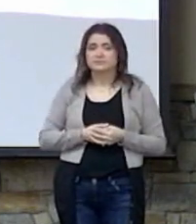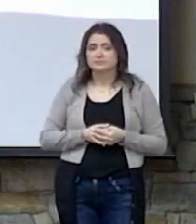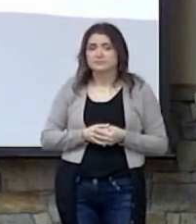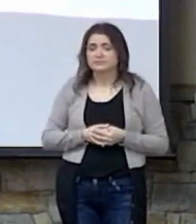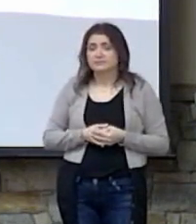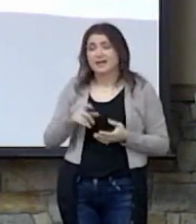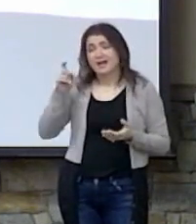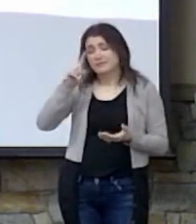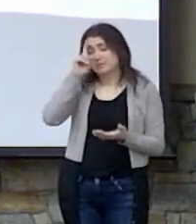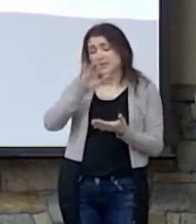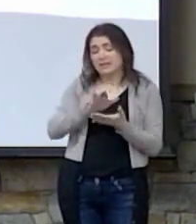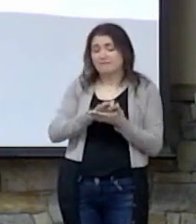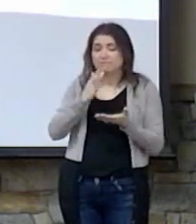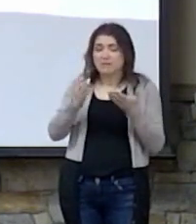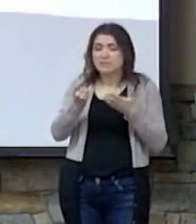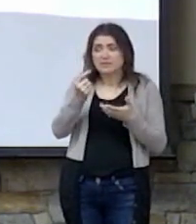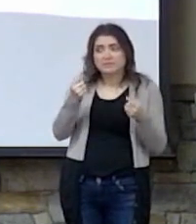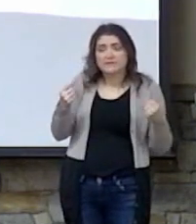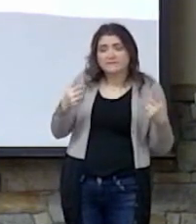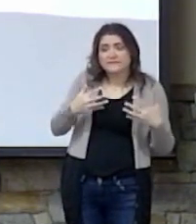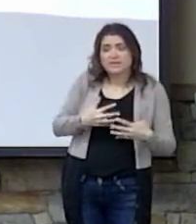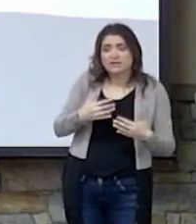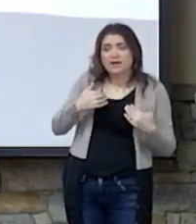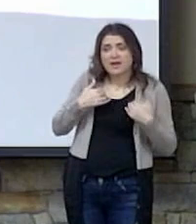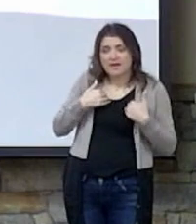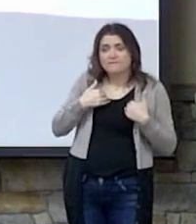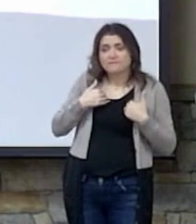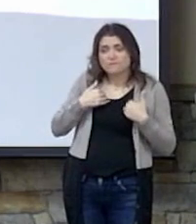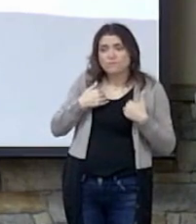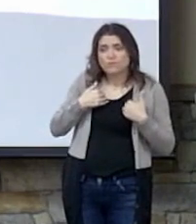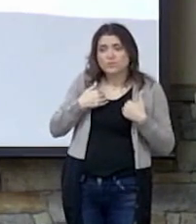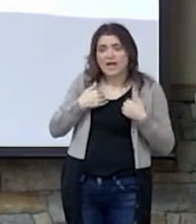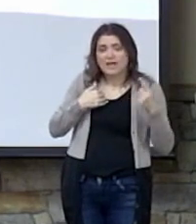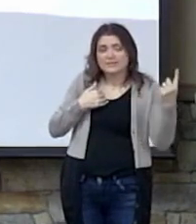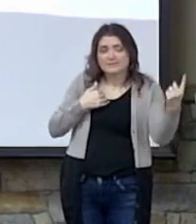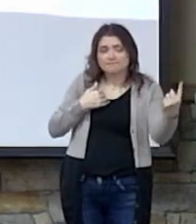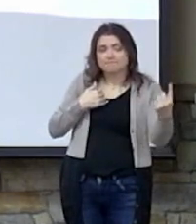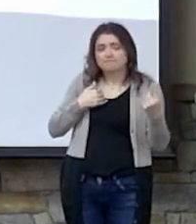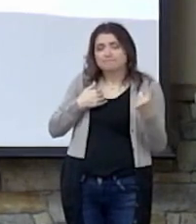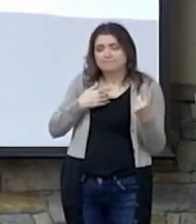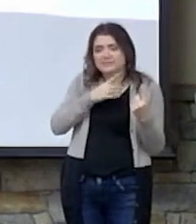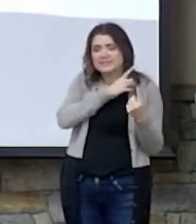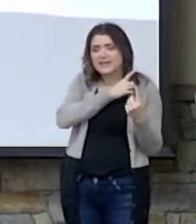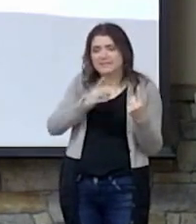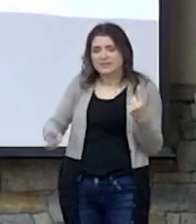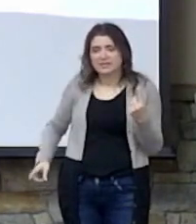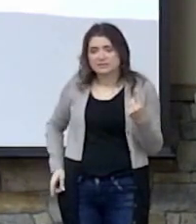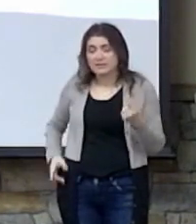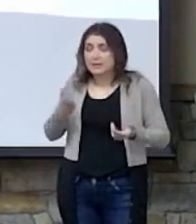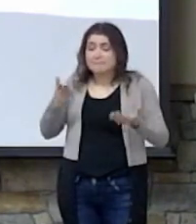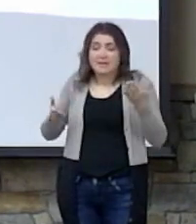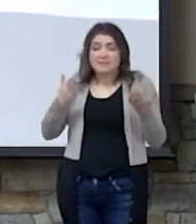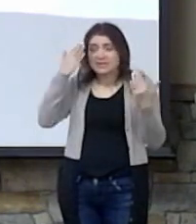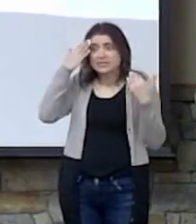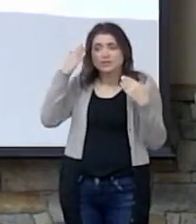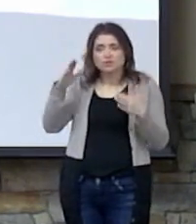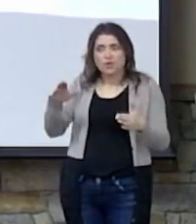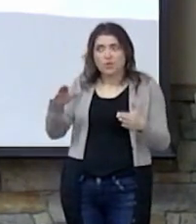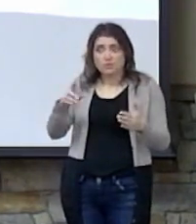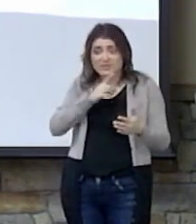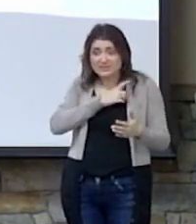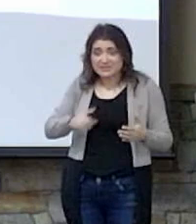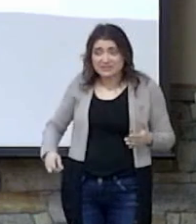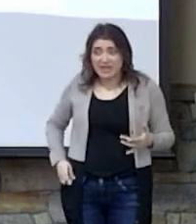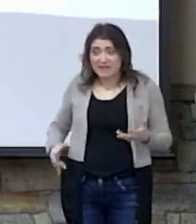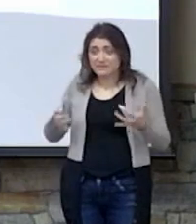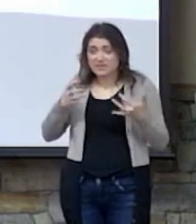I got to believe maybe there was a little bit of fear in him as he came before David. Maybe he didn't know all the circumstances. Was David now